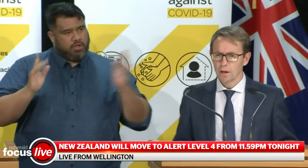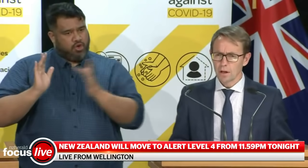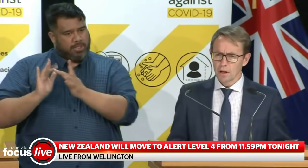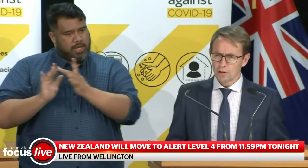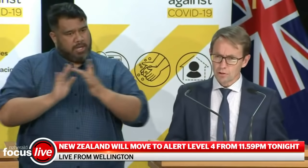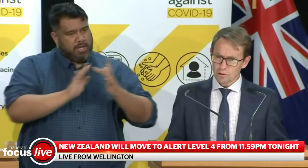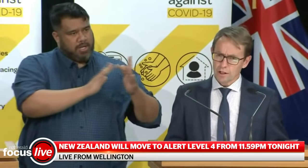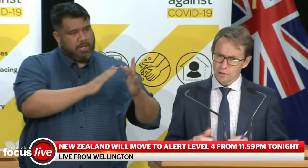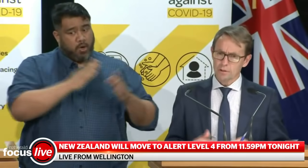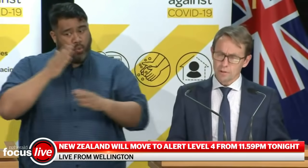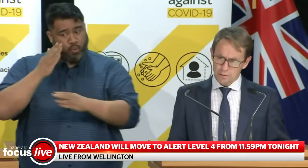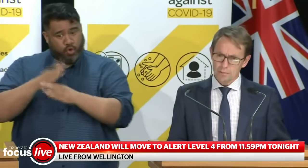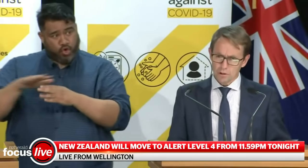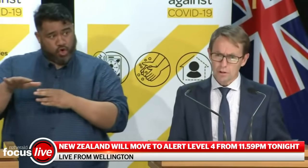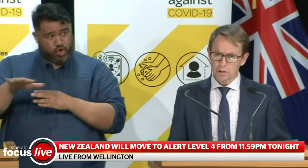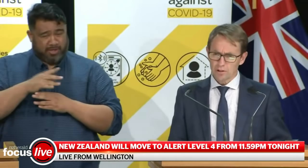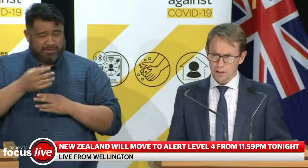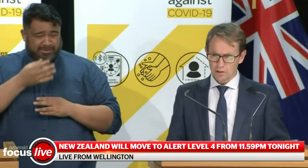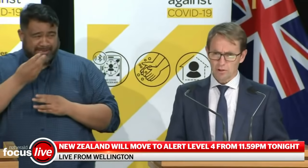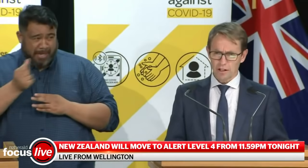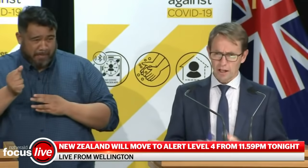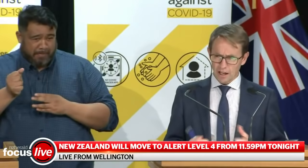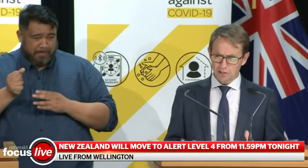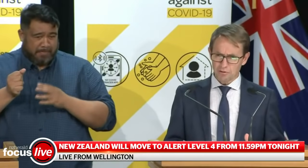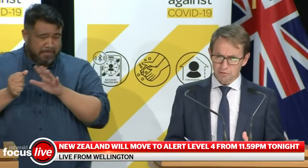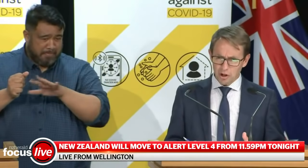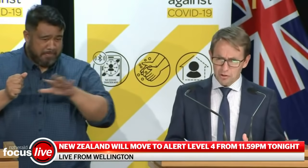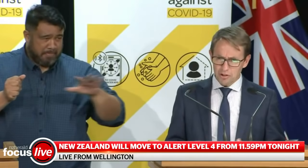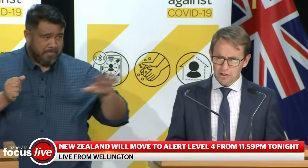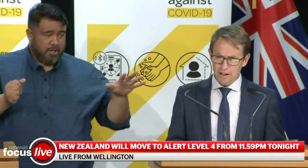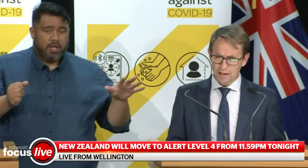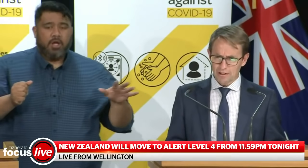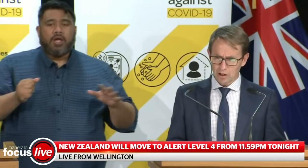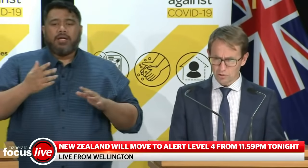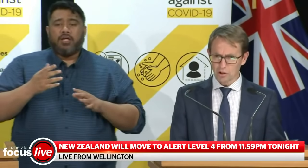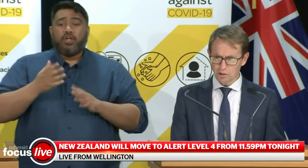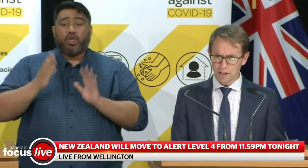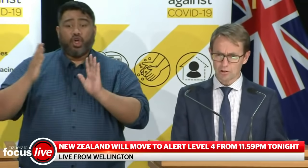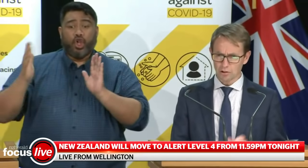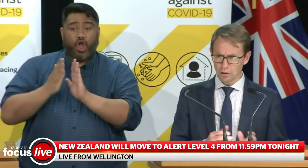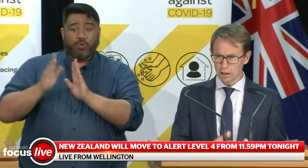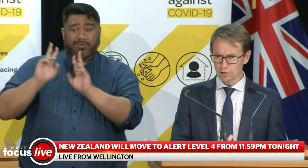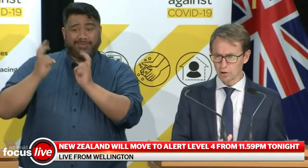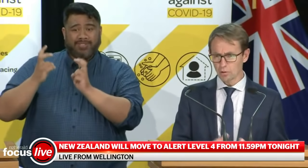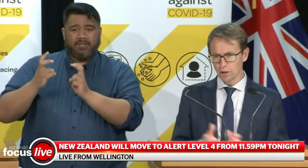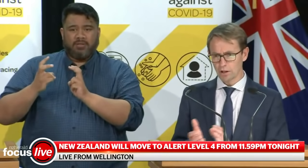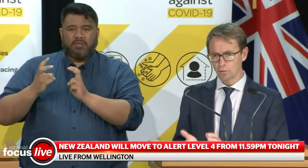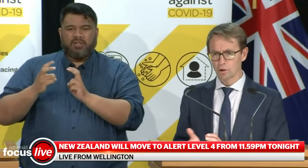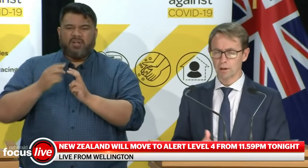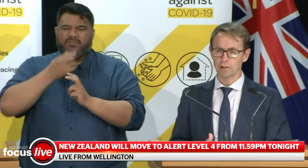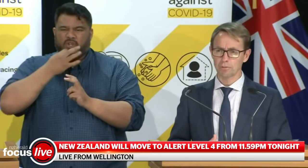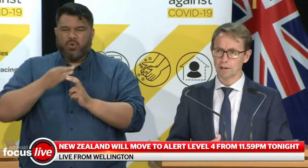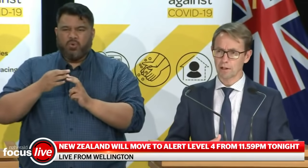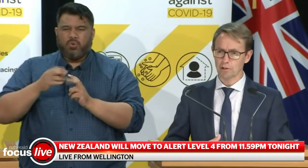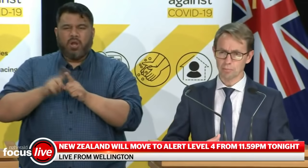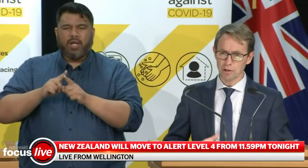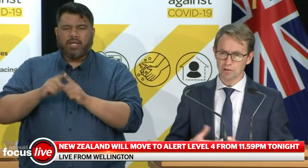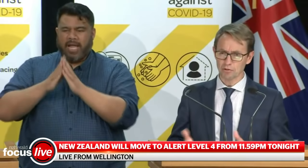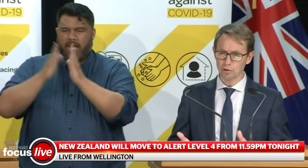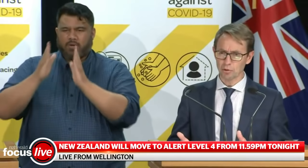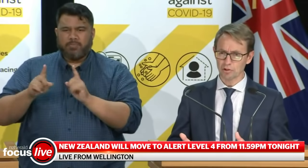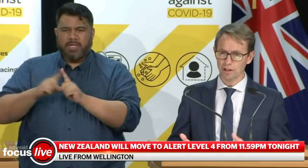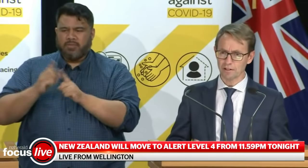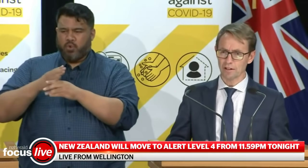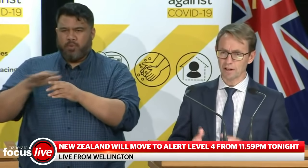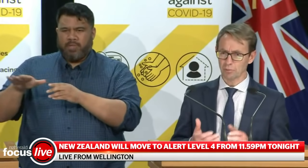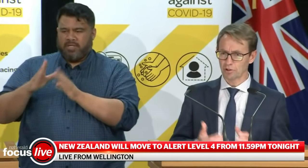not many. It looks like, yes, it looks like a handful of close contacts, so household and workplace. But our experience,